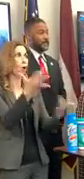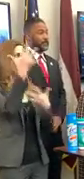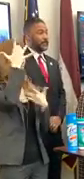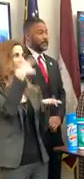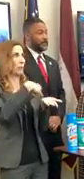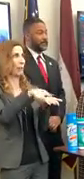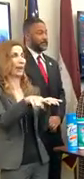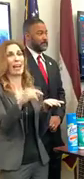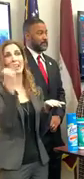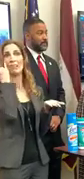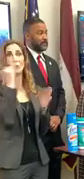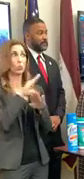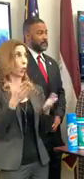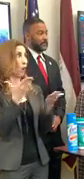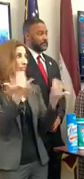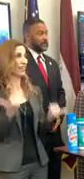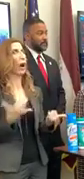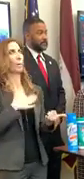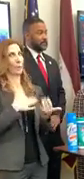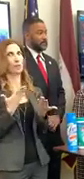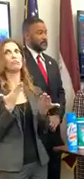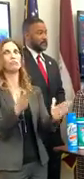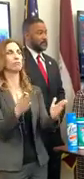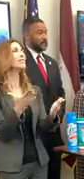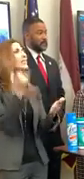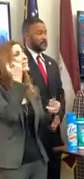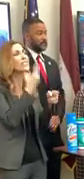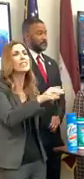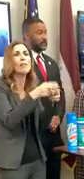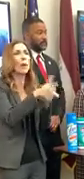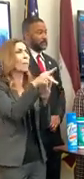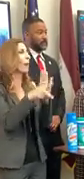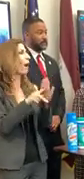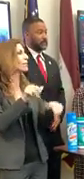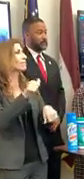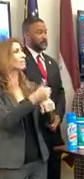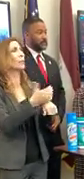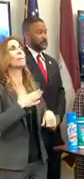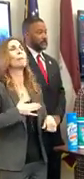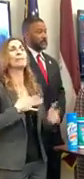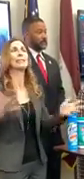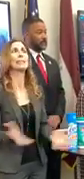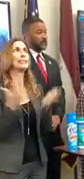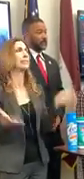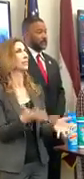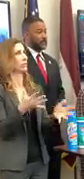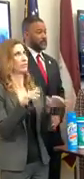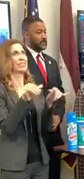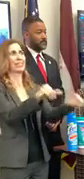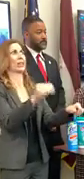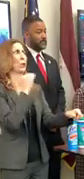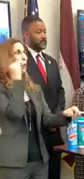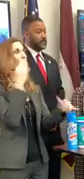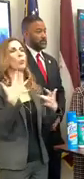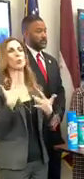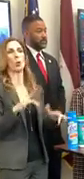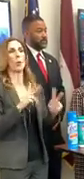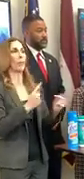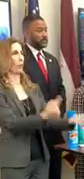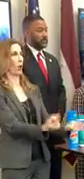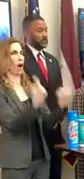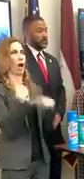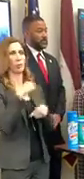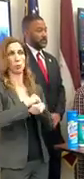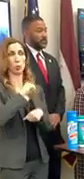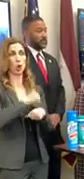don't currently offer it now. Even if that is a temporary policy, we do not want people coming to work because